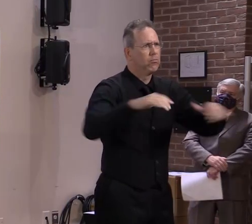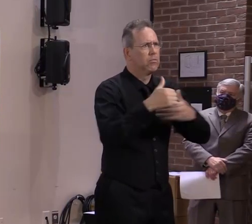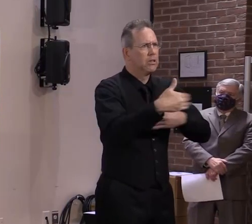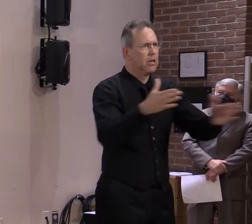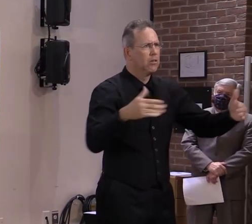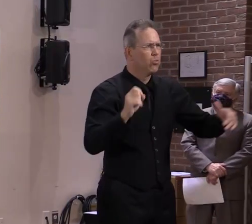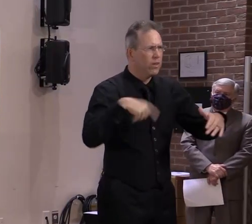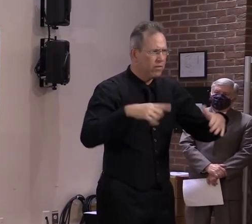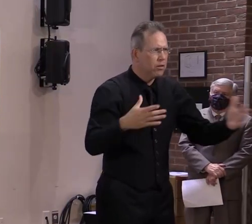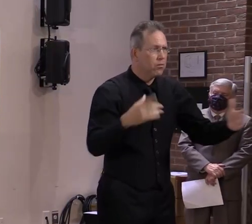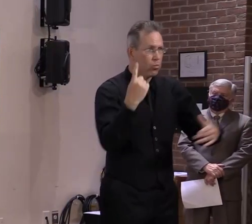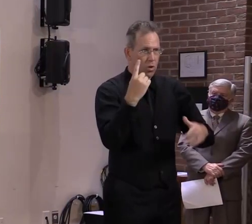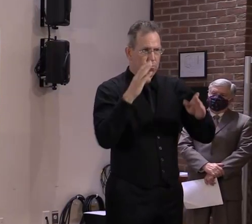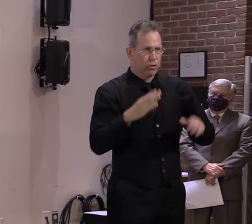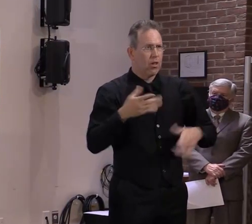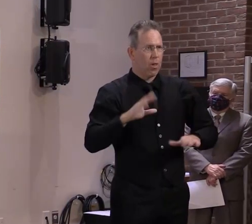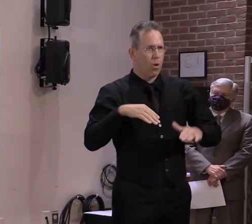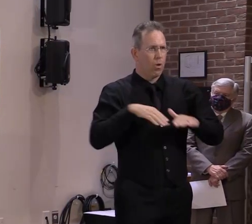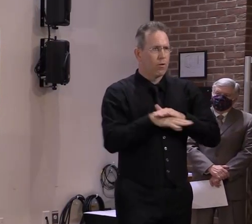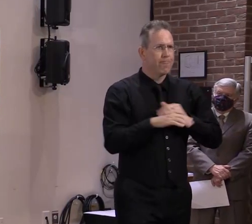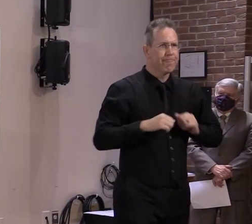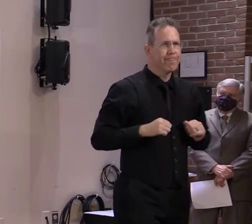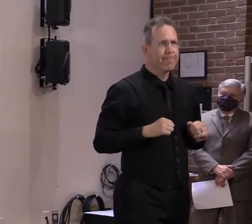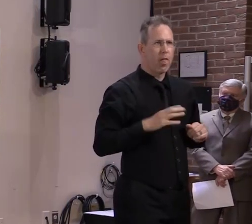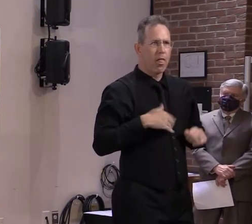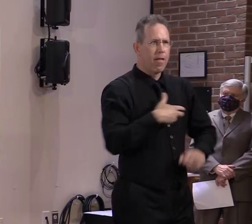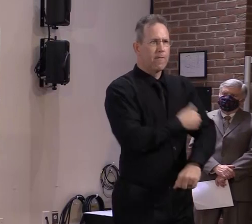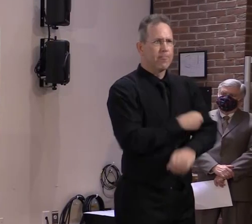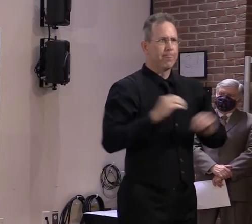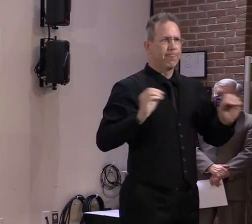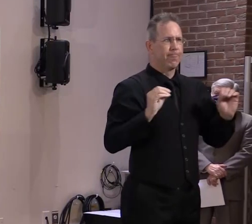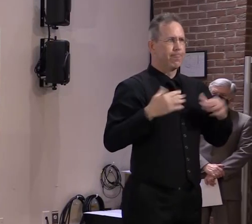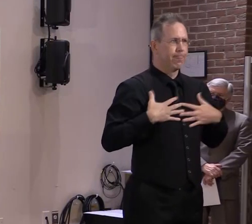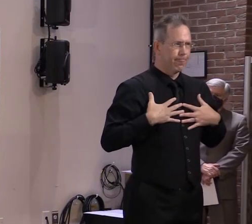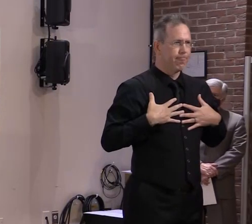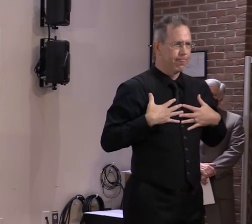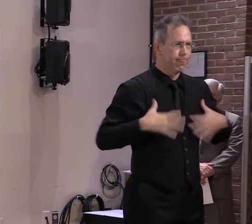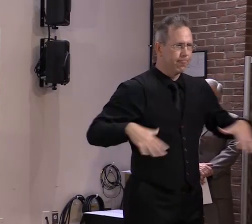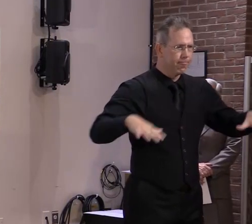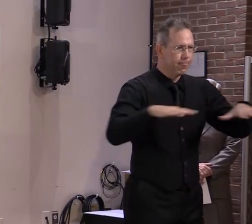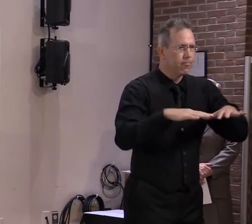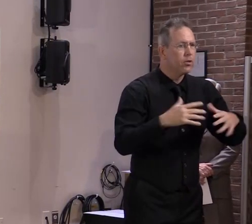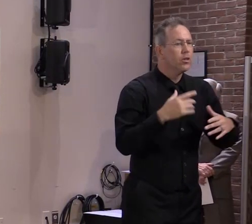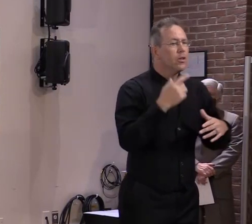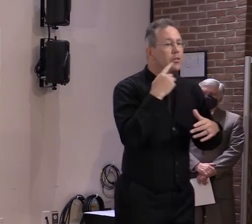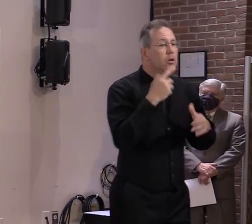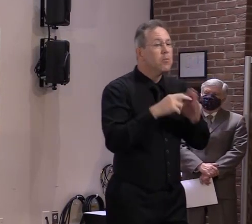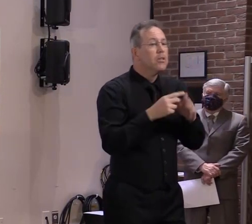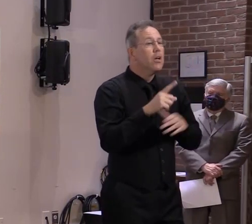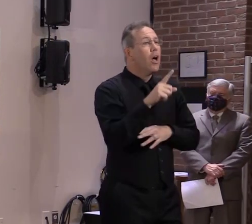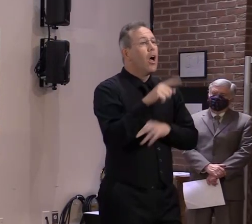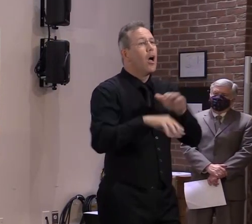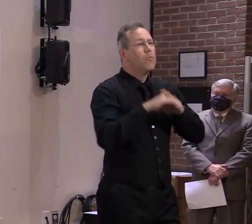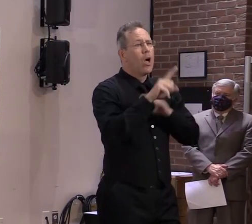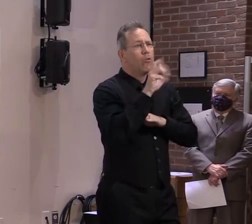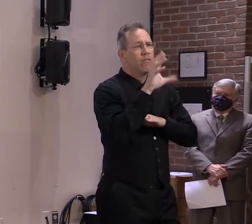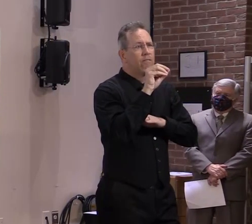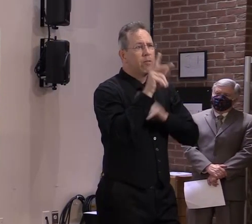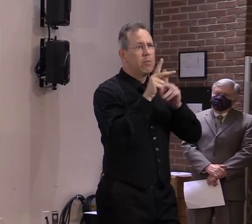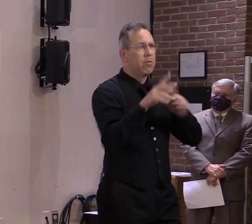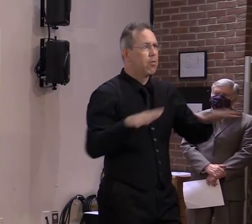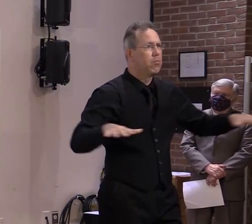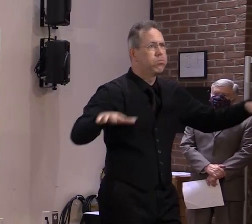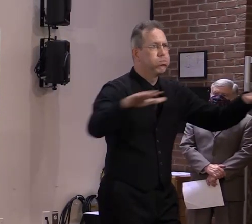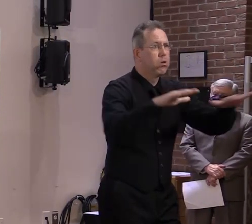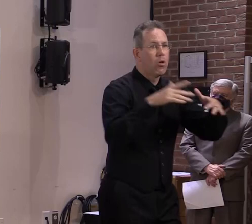of vaccinated persons as well. Again, physical distancing and masking remain important safety measures